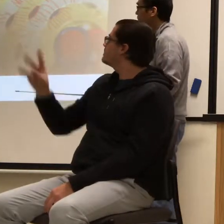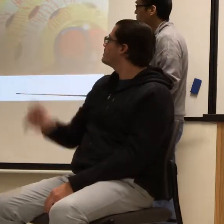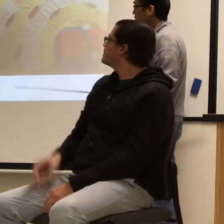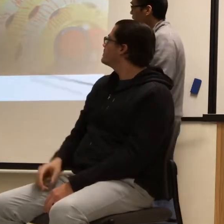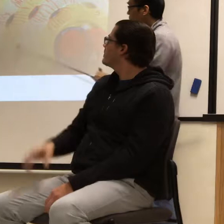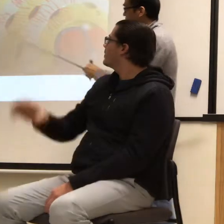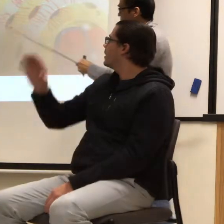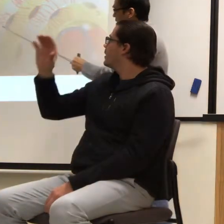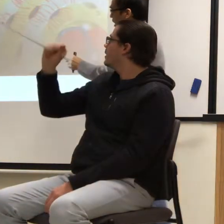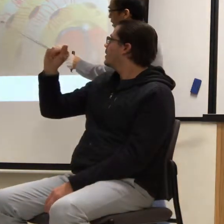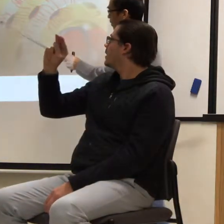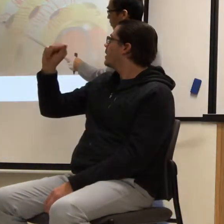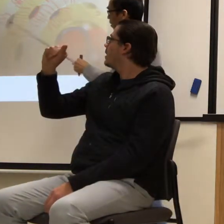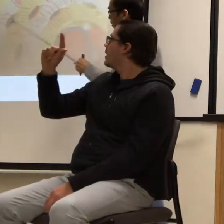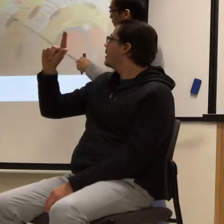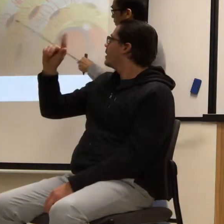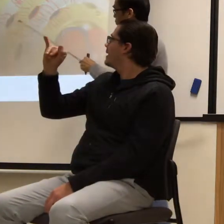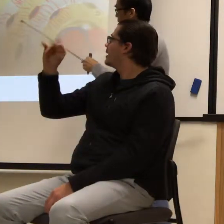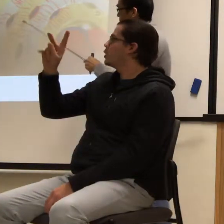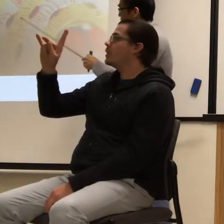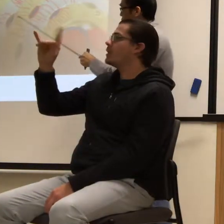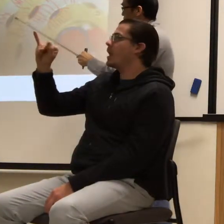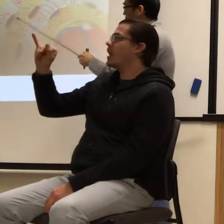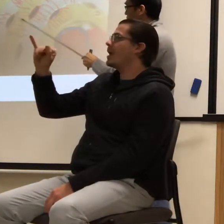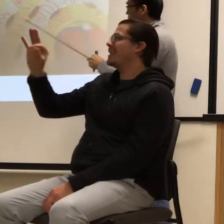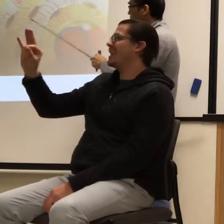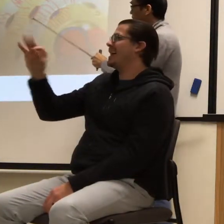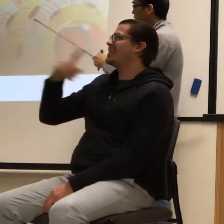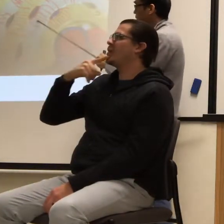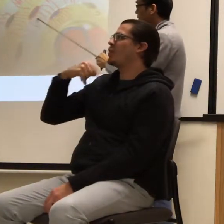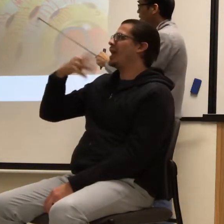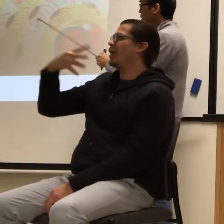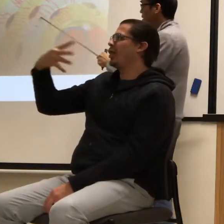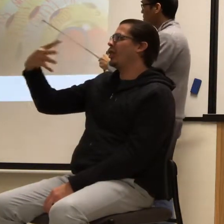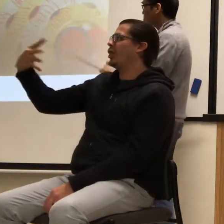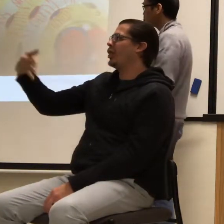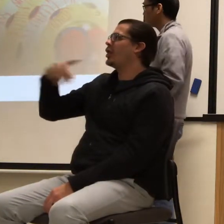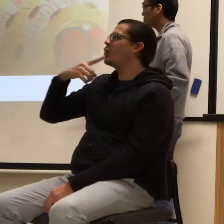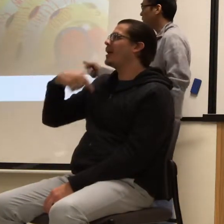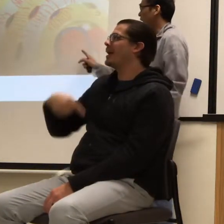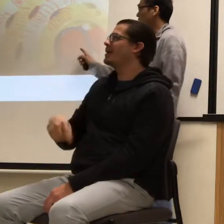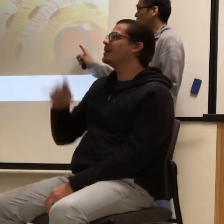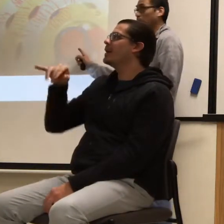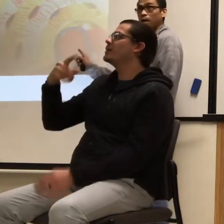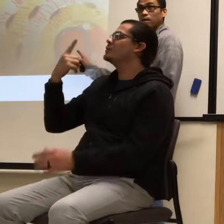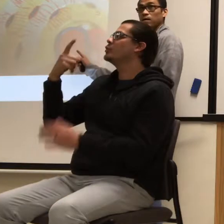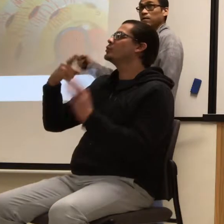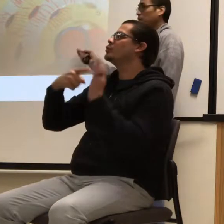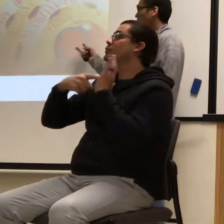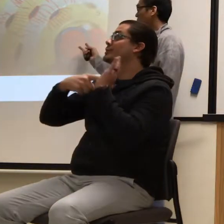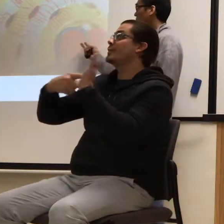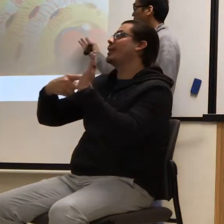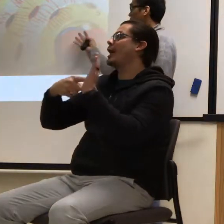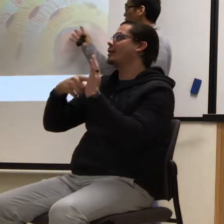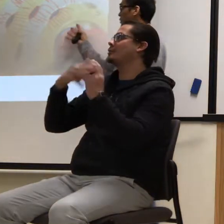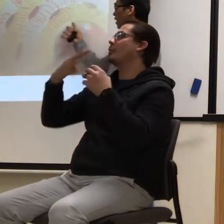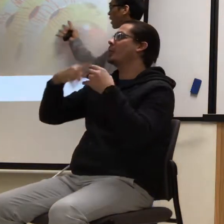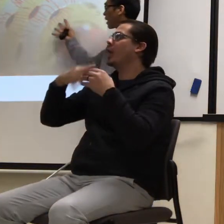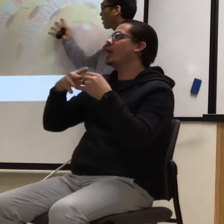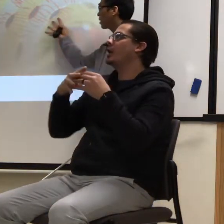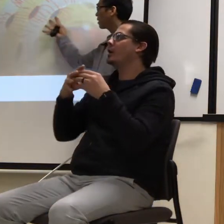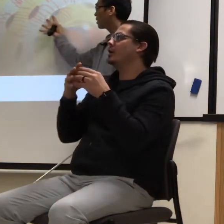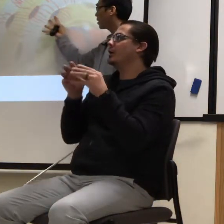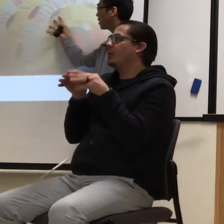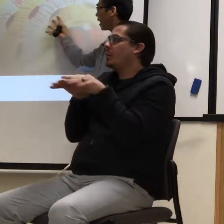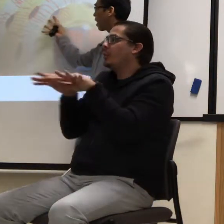Canal, well, they put the 9 there, but all the little red squiggly lines are supposed to symbolize the blood kind of